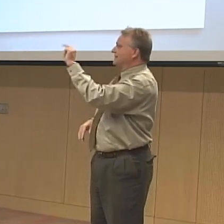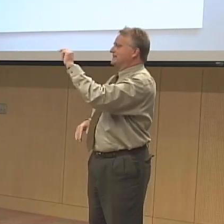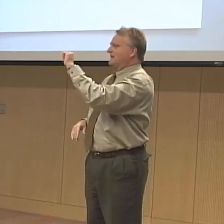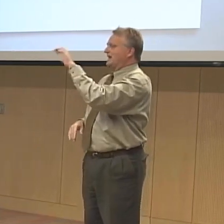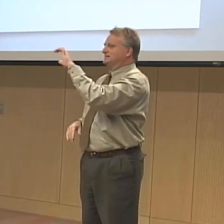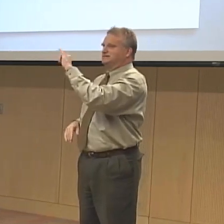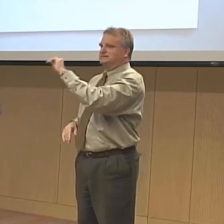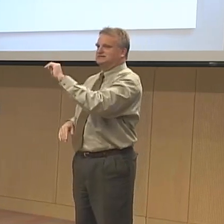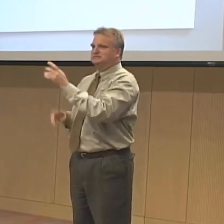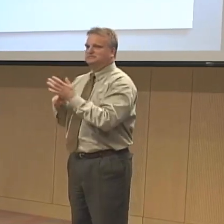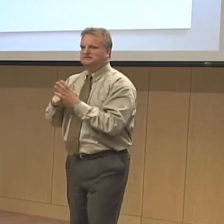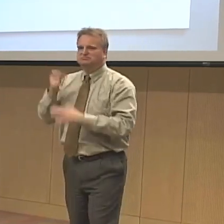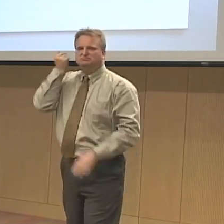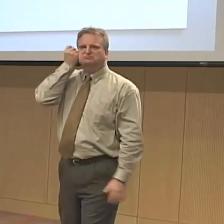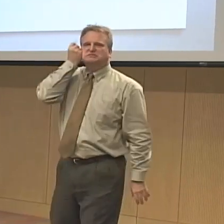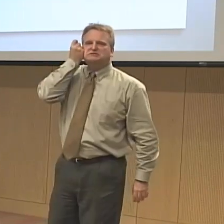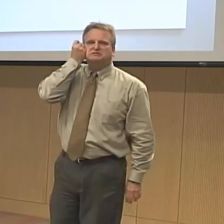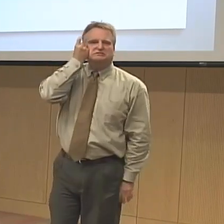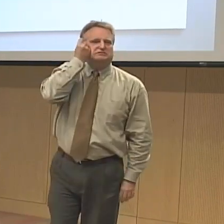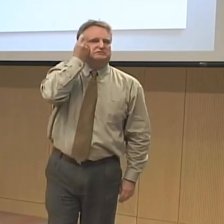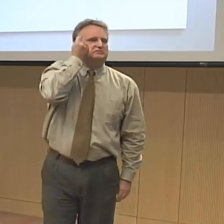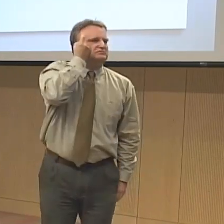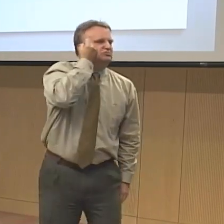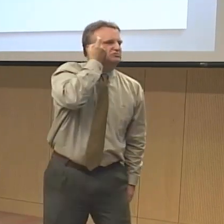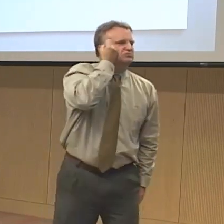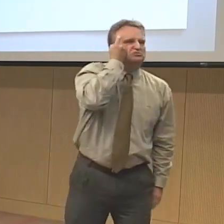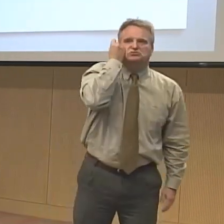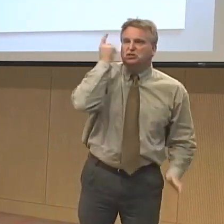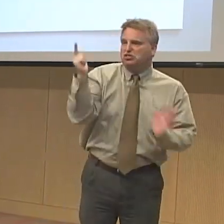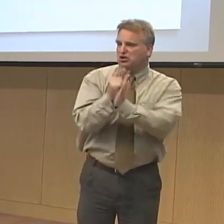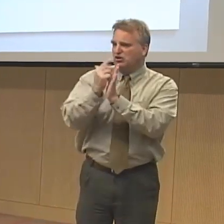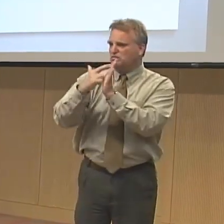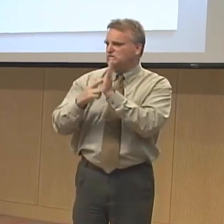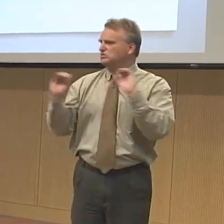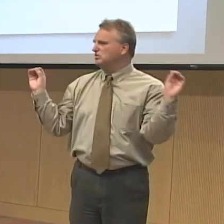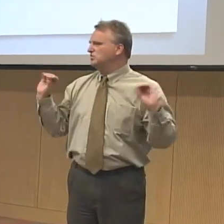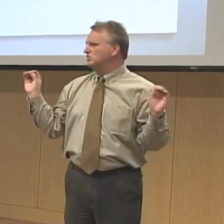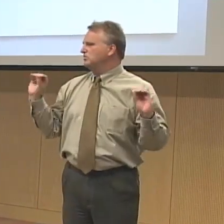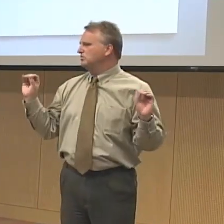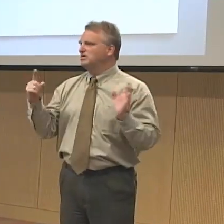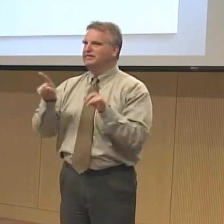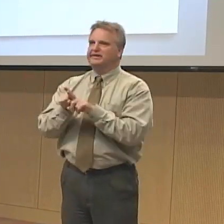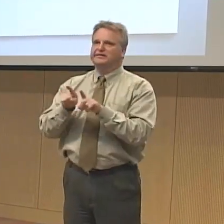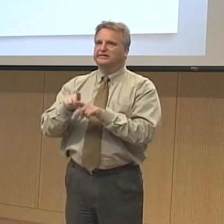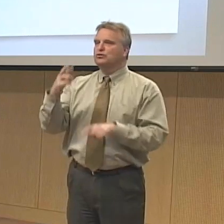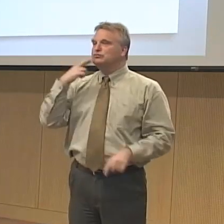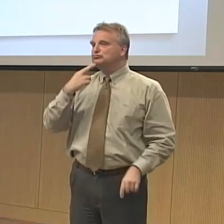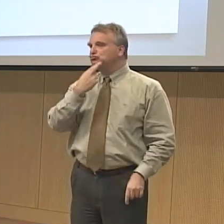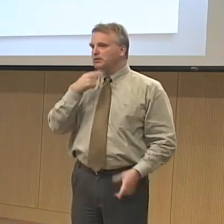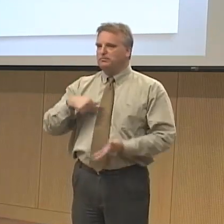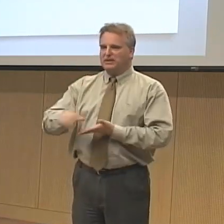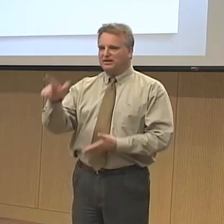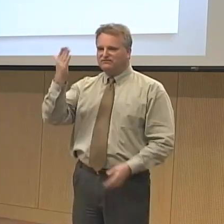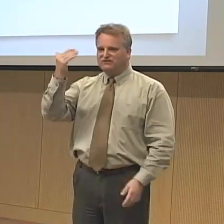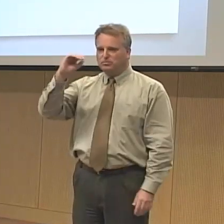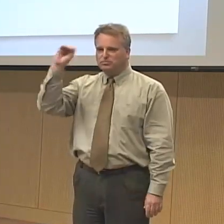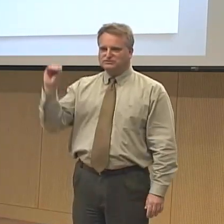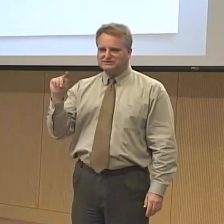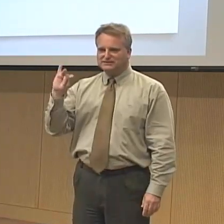Whereas implicit rules means it's just understood. There's no written law. For example, if you go to a restaurant, you pay a